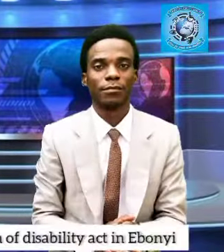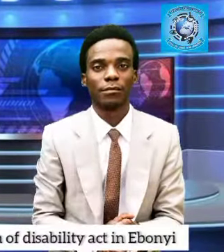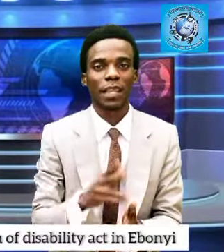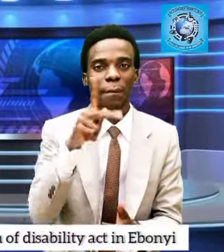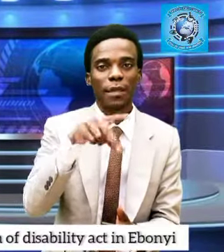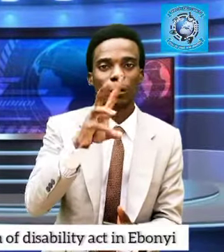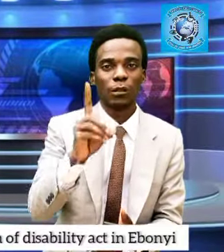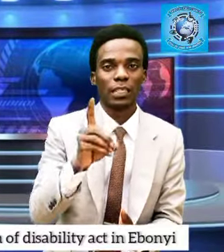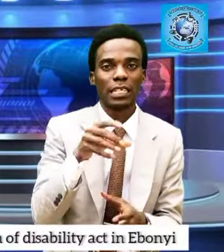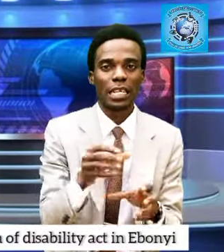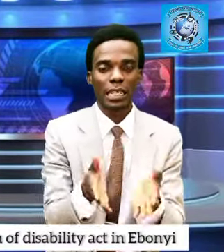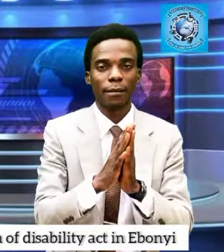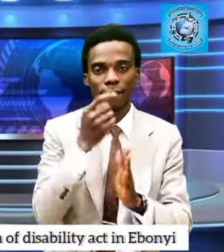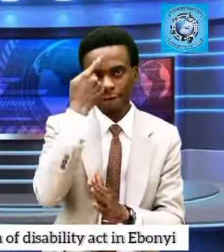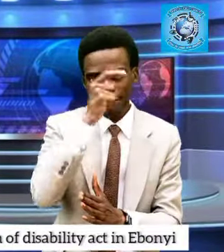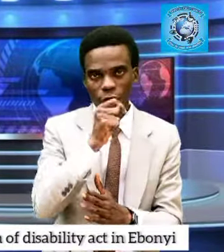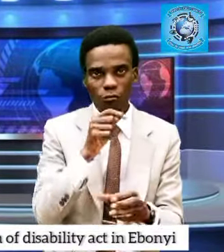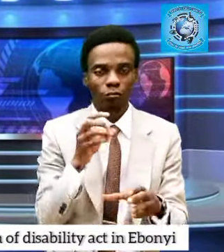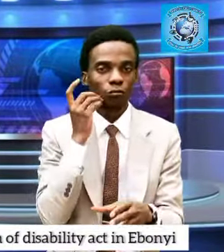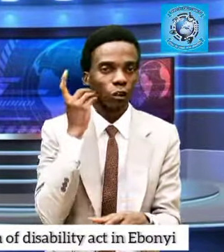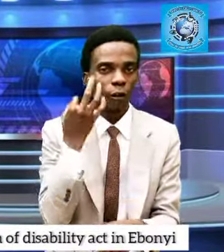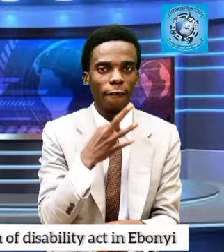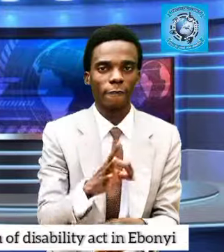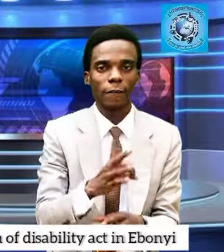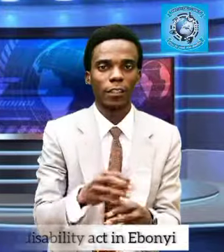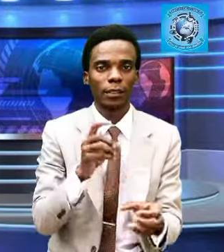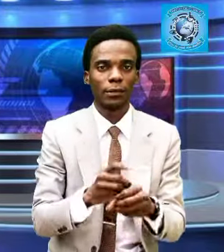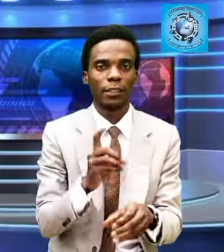PWDs demand domestication of Disability Act in Ebonyi State.